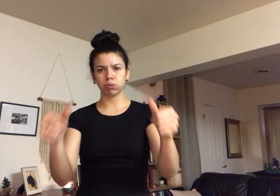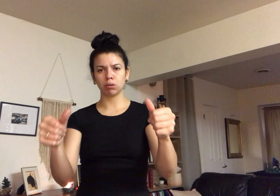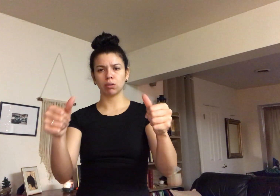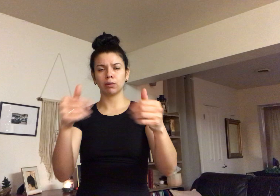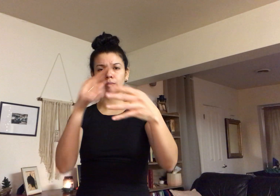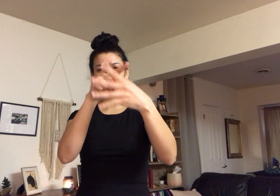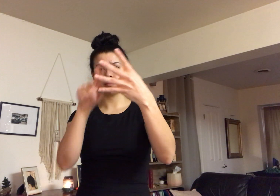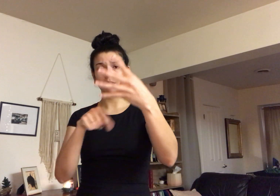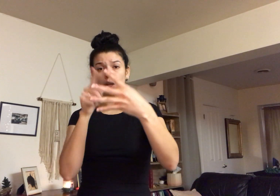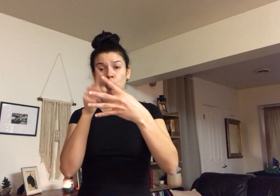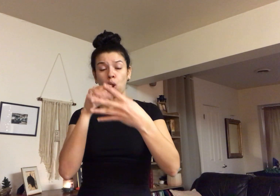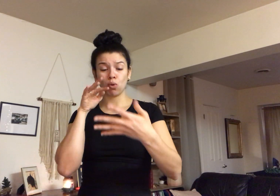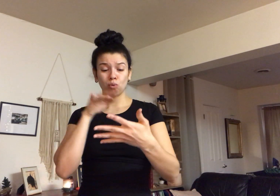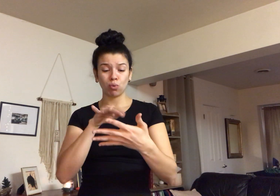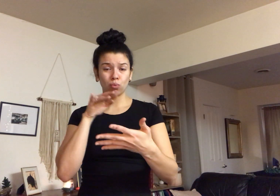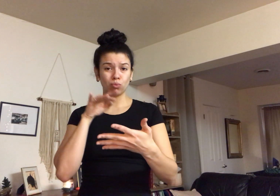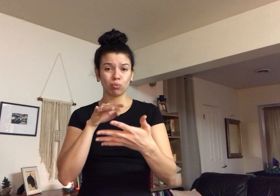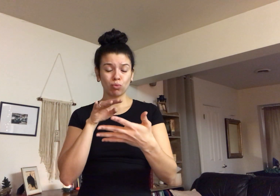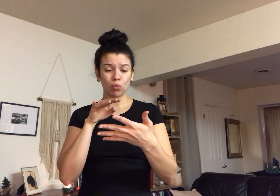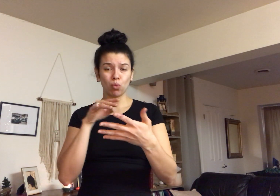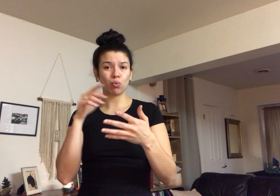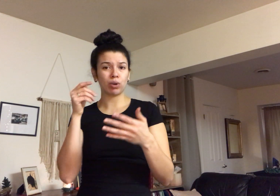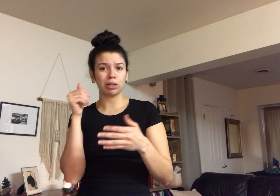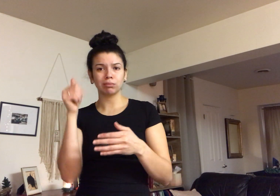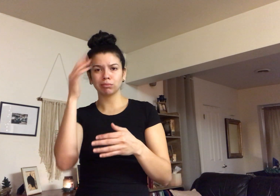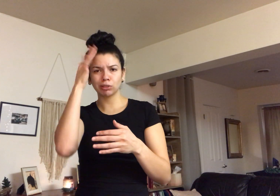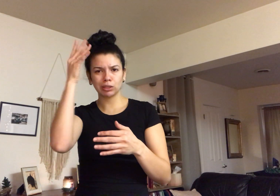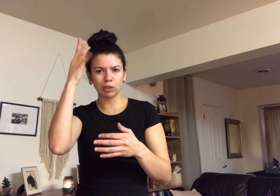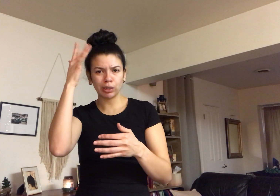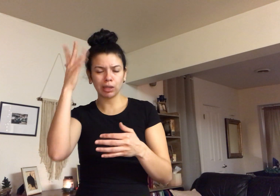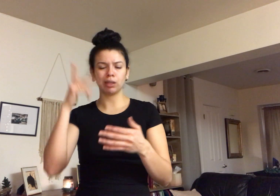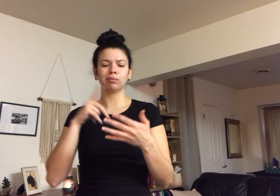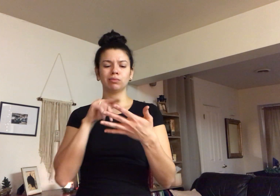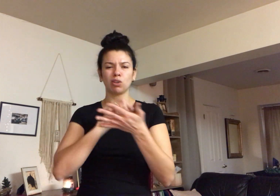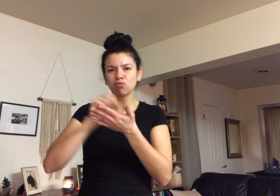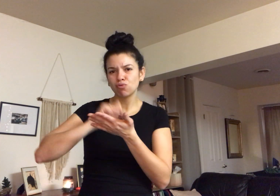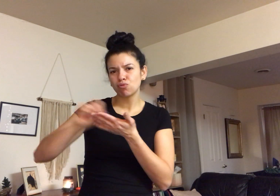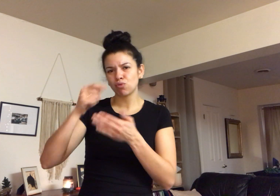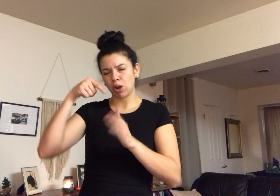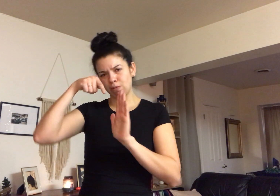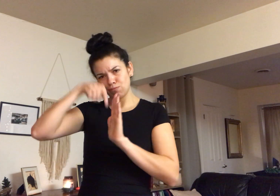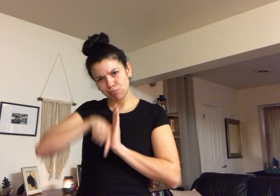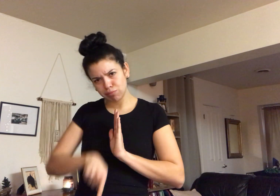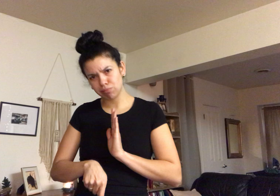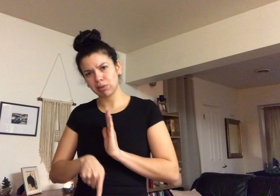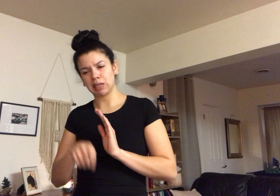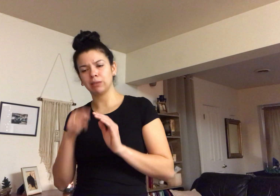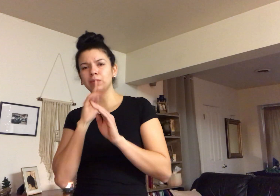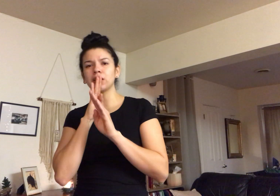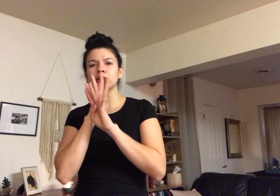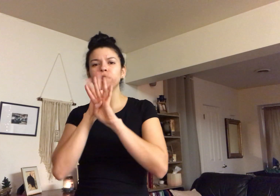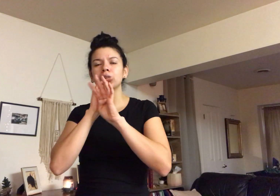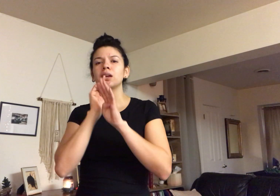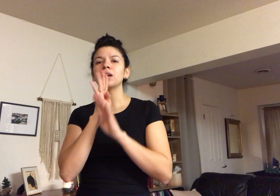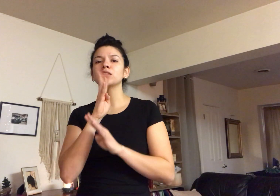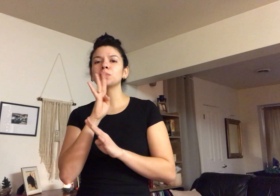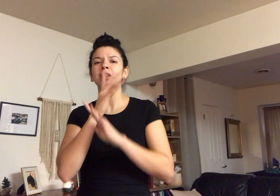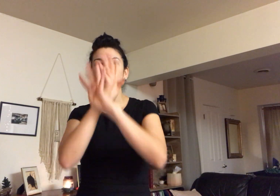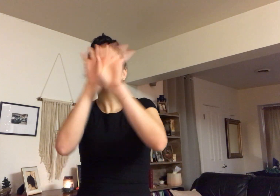Read critically, write consciously, speak clearly, tell your truth. I find myself thinking a lot about that last